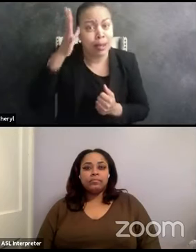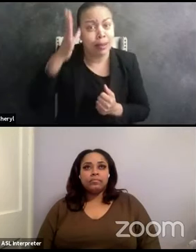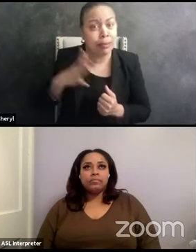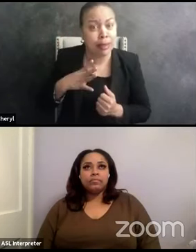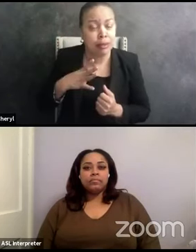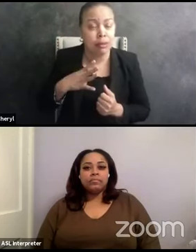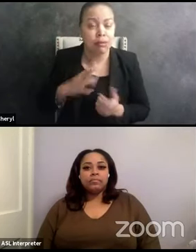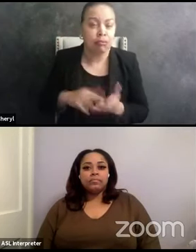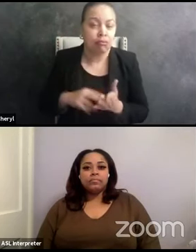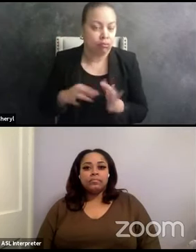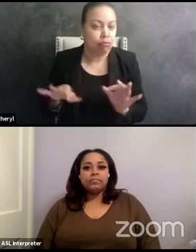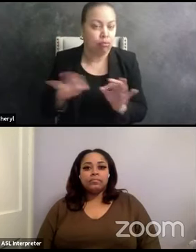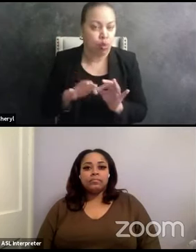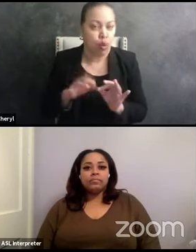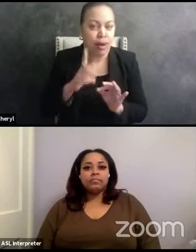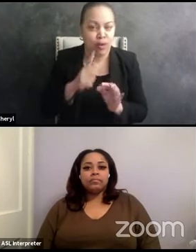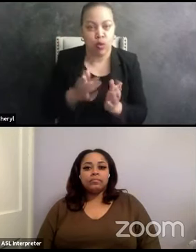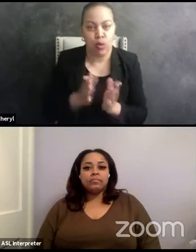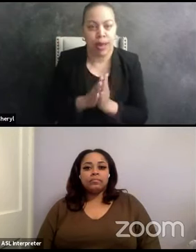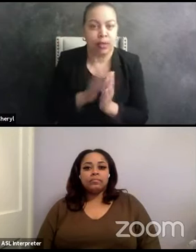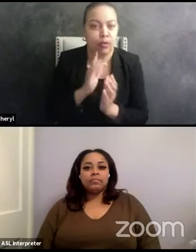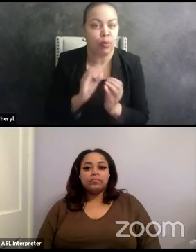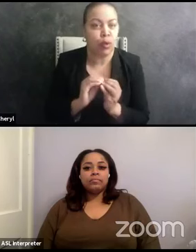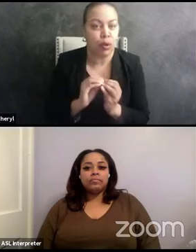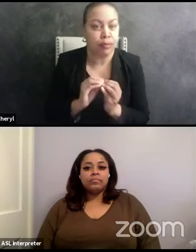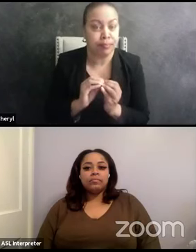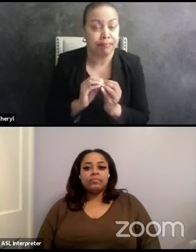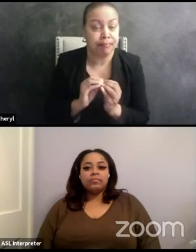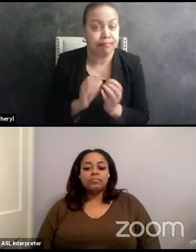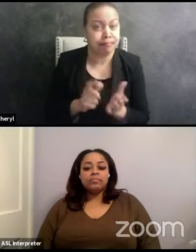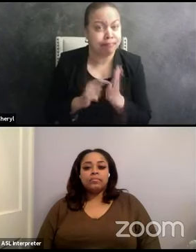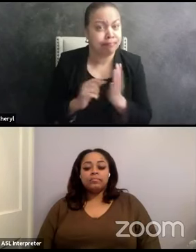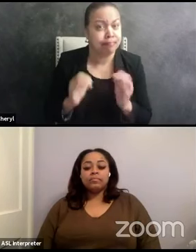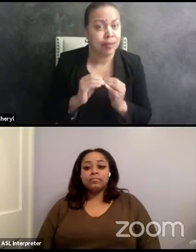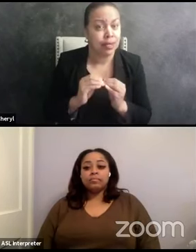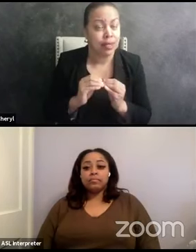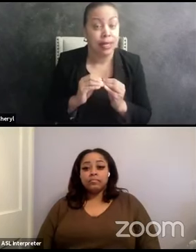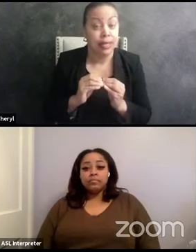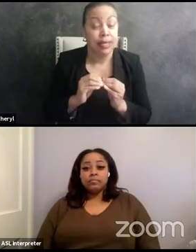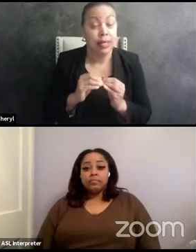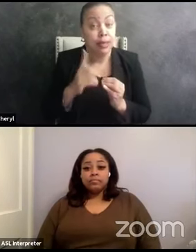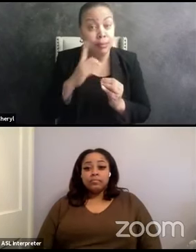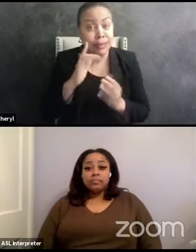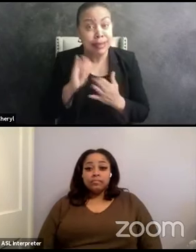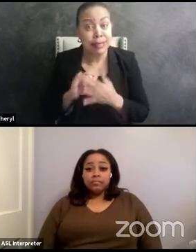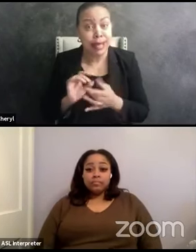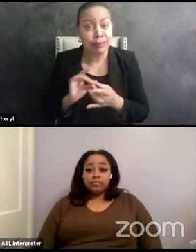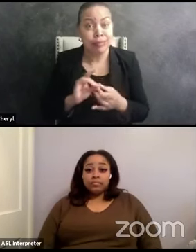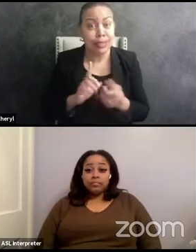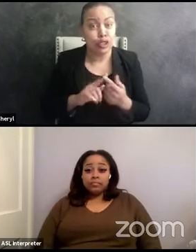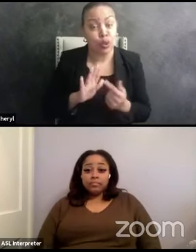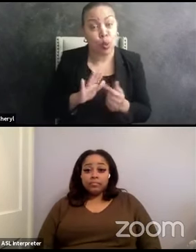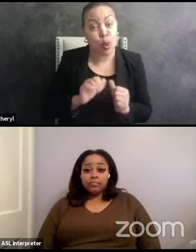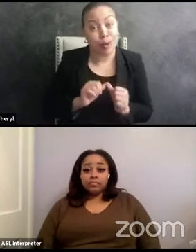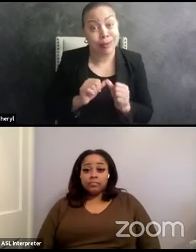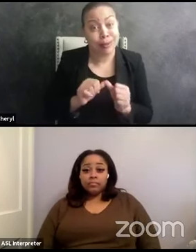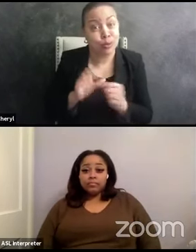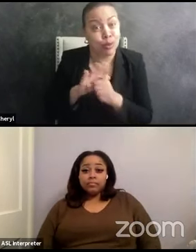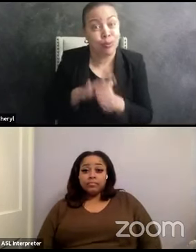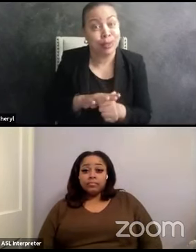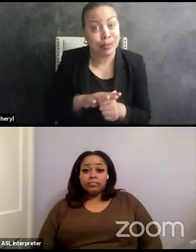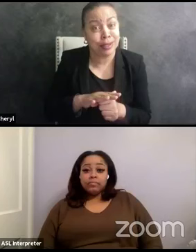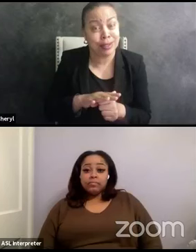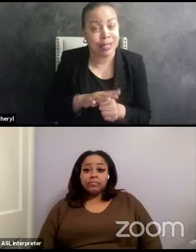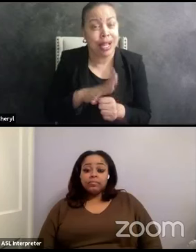you need to be asking for more. And you need to recognize, not only are you co-signing into your own continued oppression, but you're